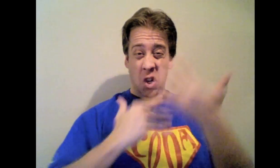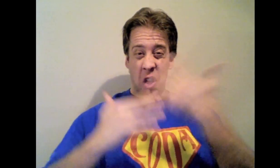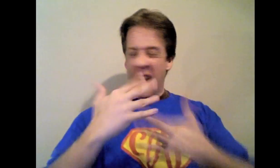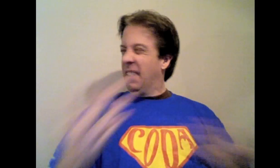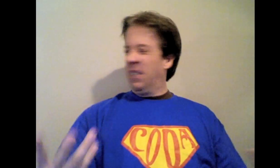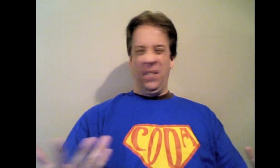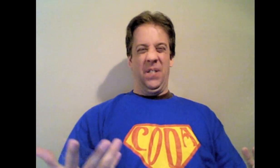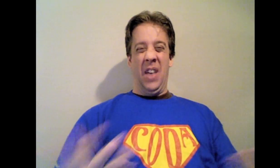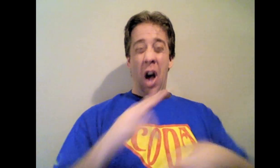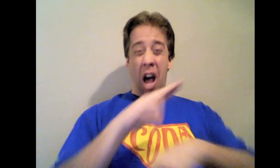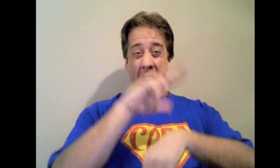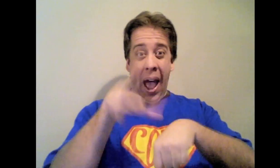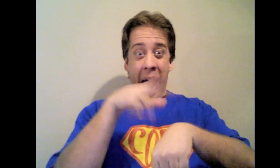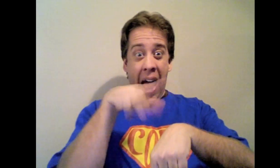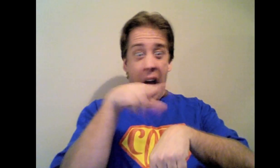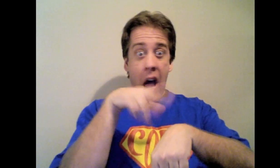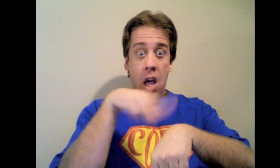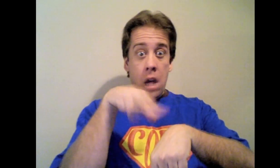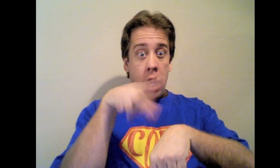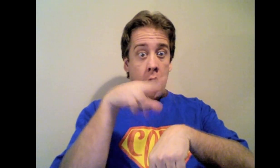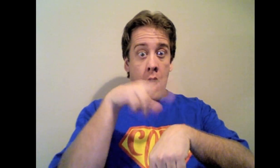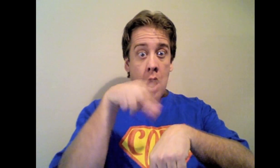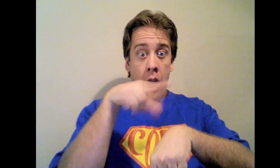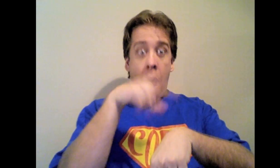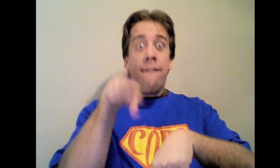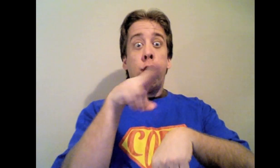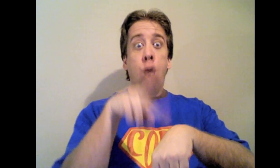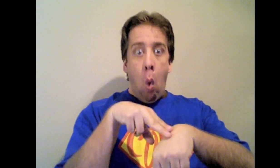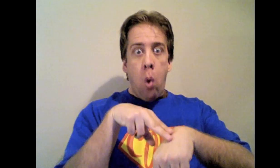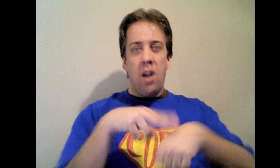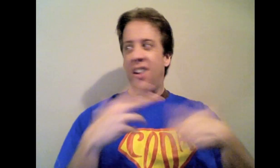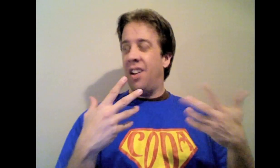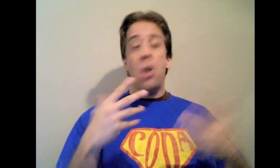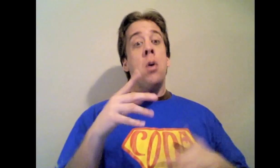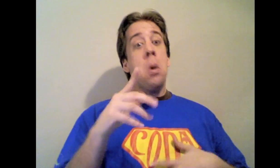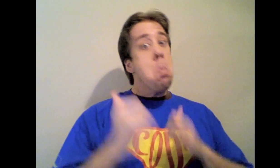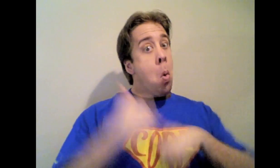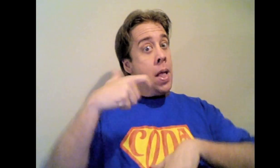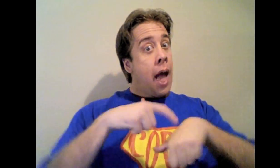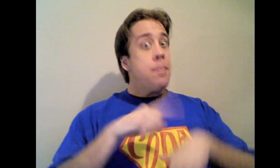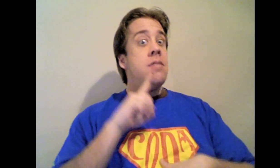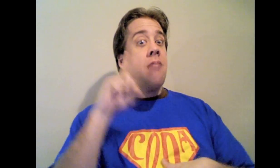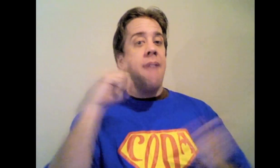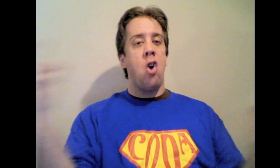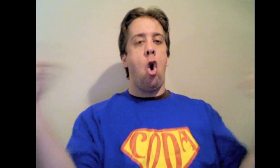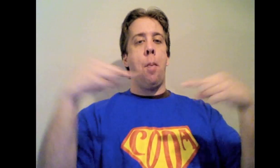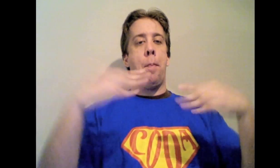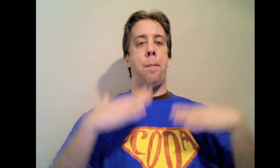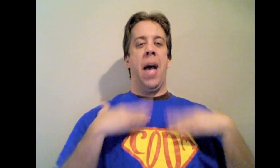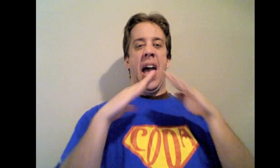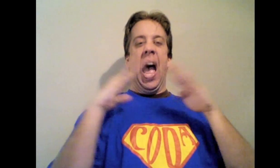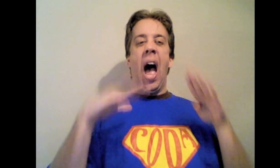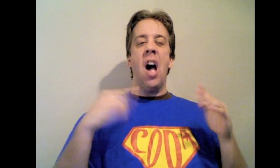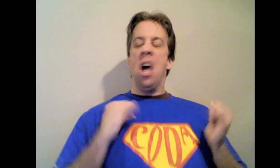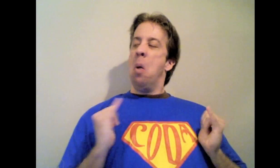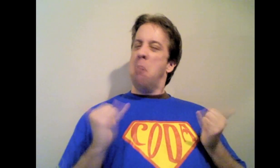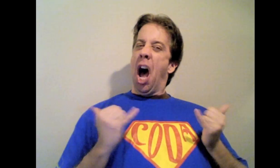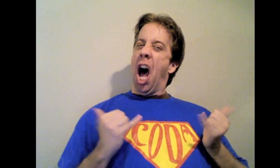Do I go to deaf socials? Dude, of course! Most of the time, deaf socials happen at my